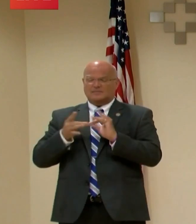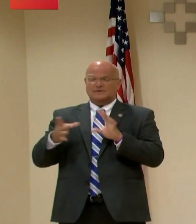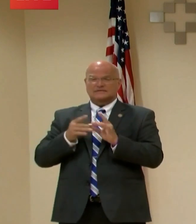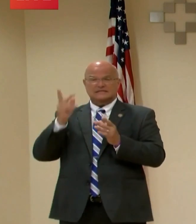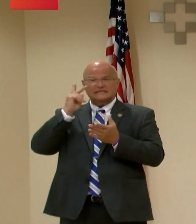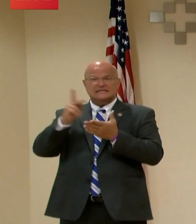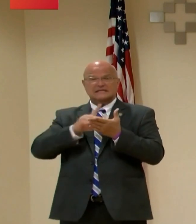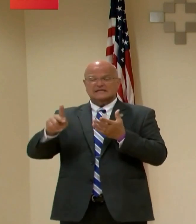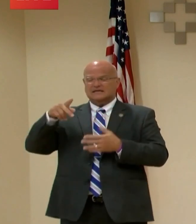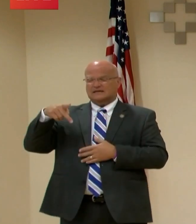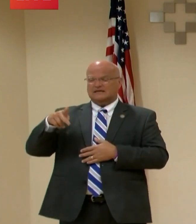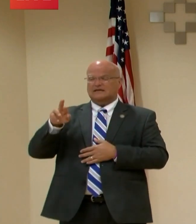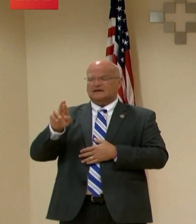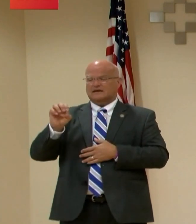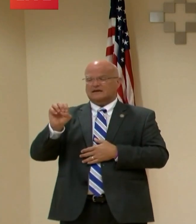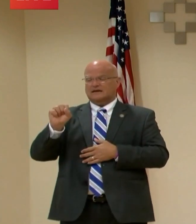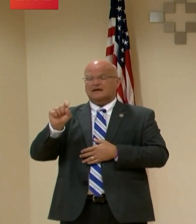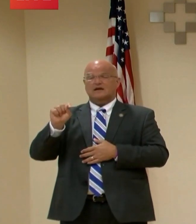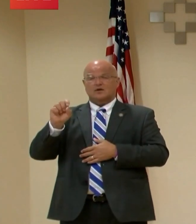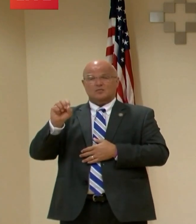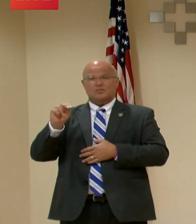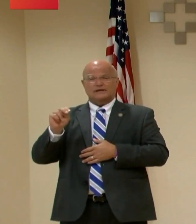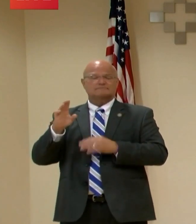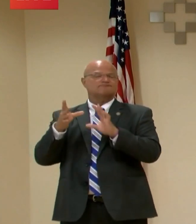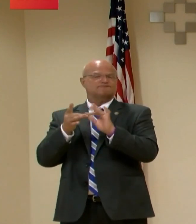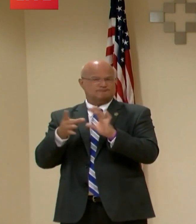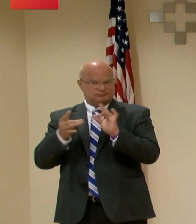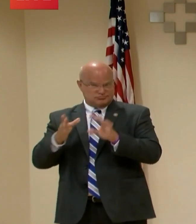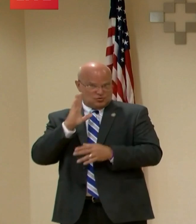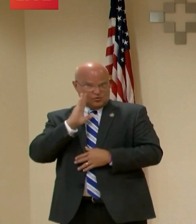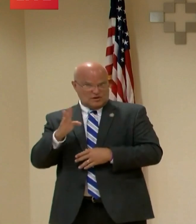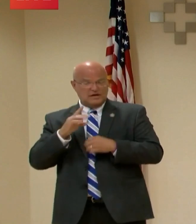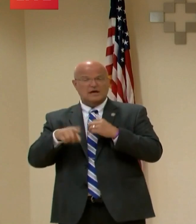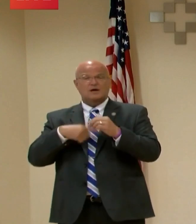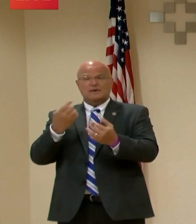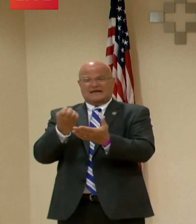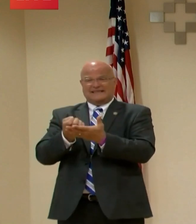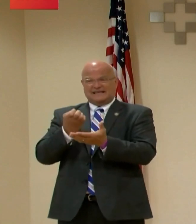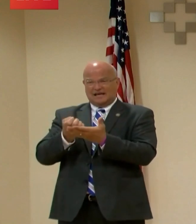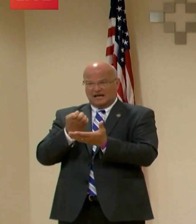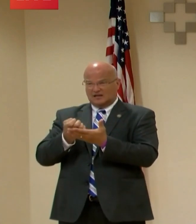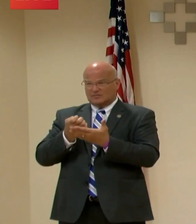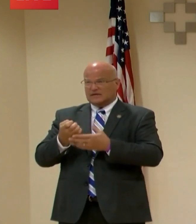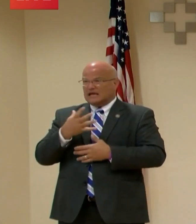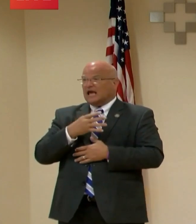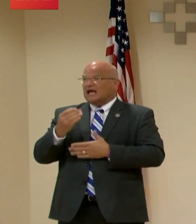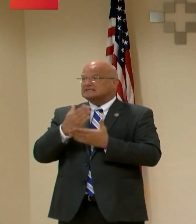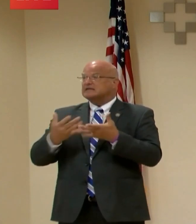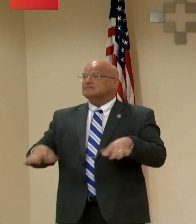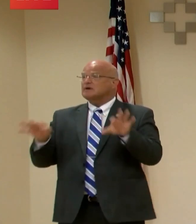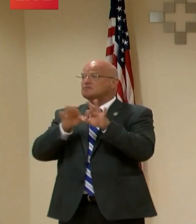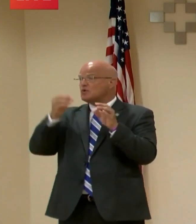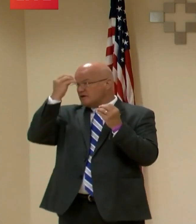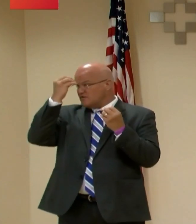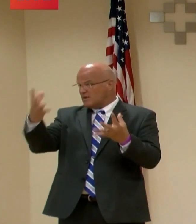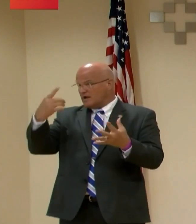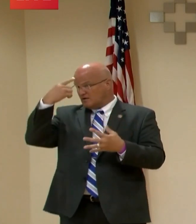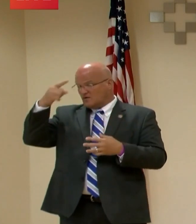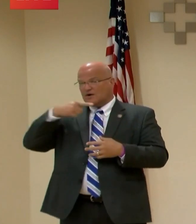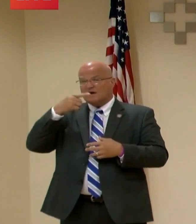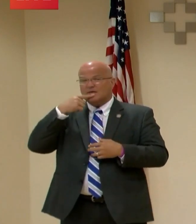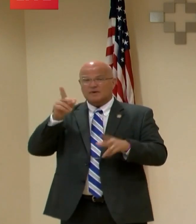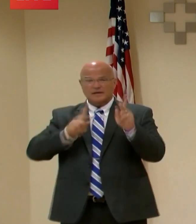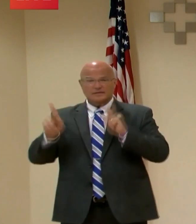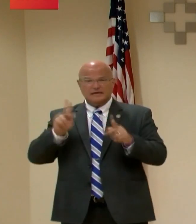Secretary Preston. He'll have some comments in terms of the economy and some important information for the